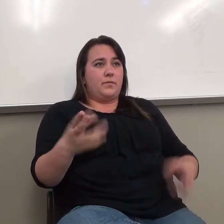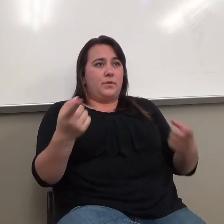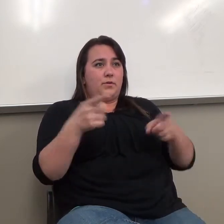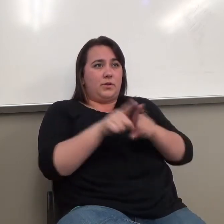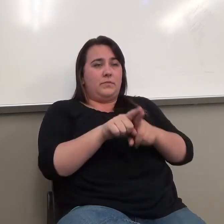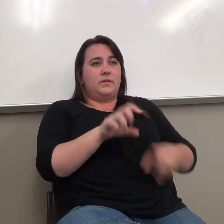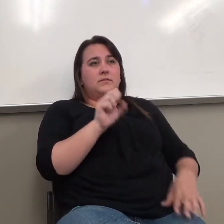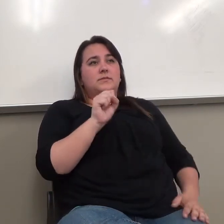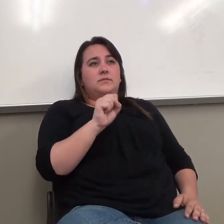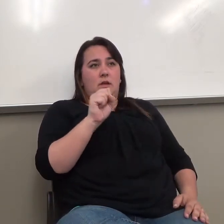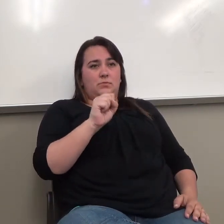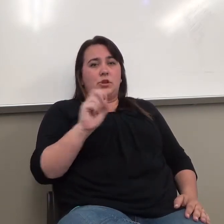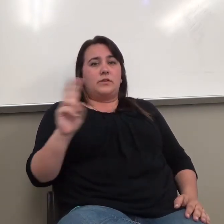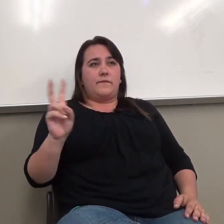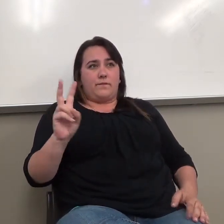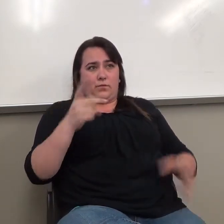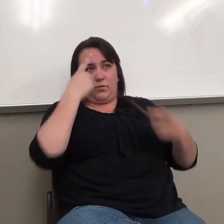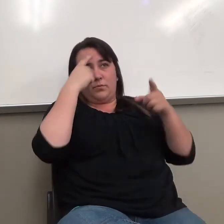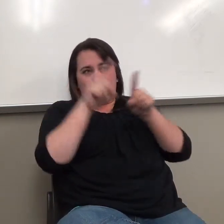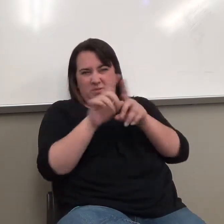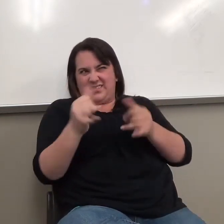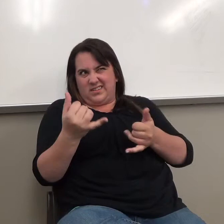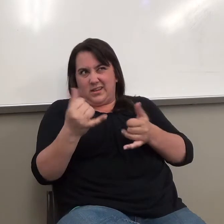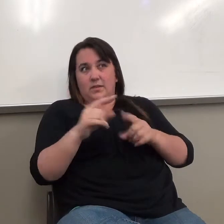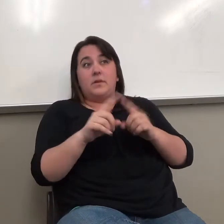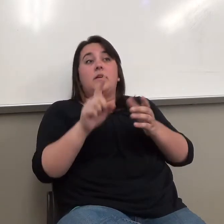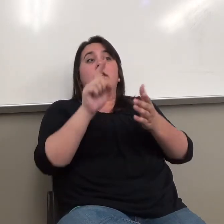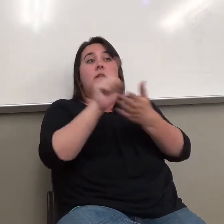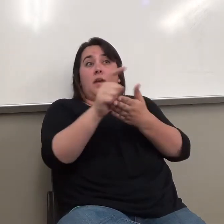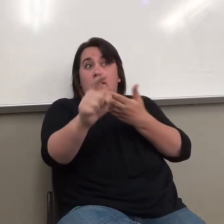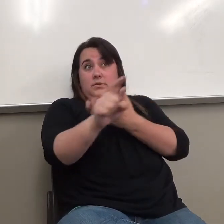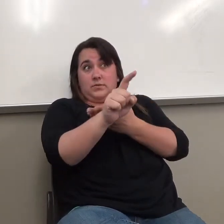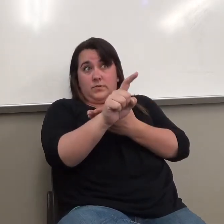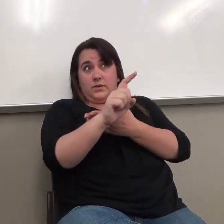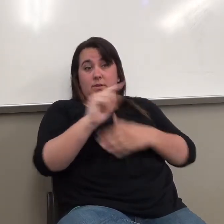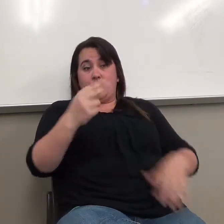That's today's. Then next week for our grammar